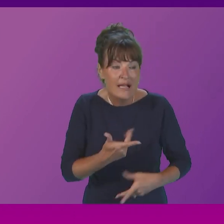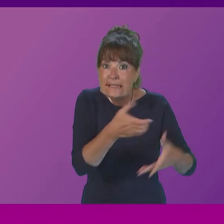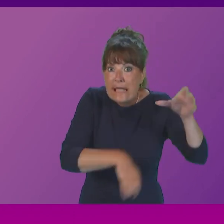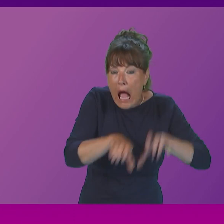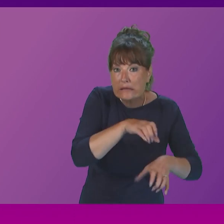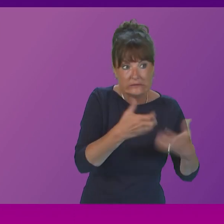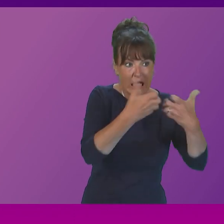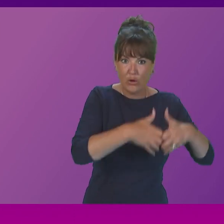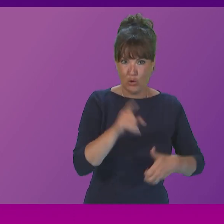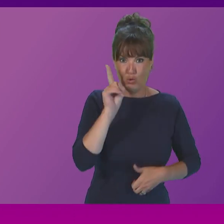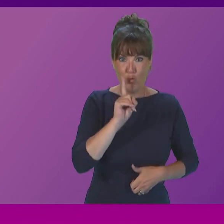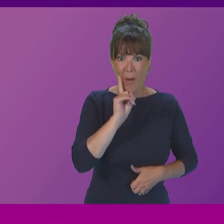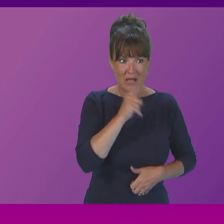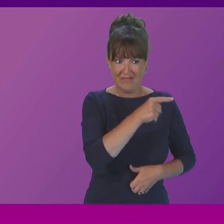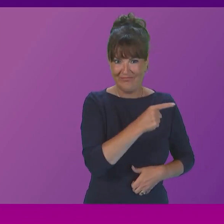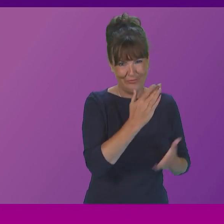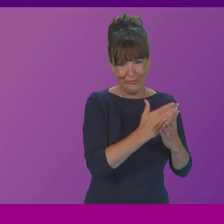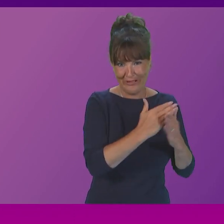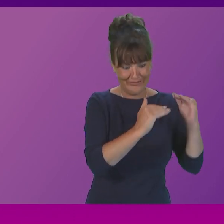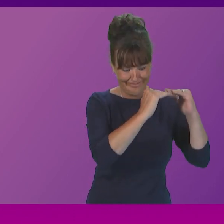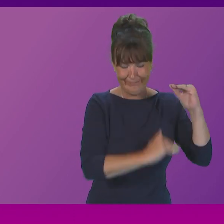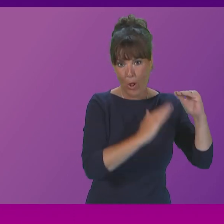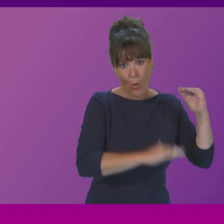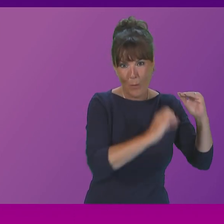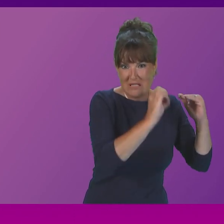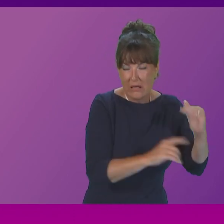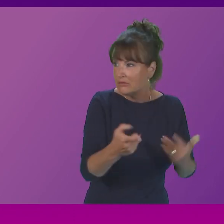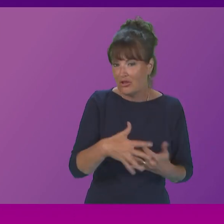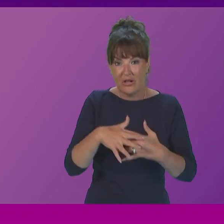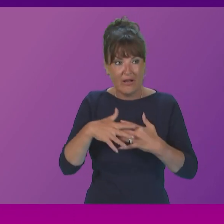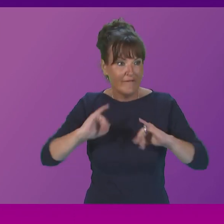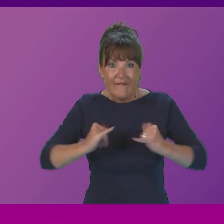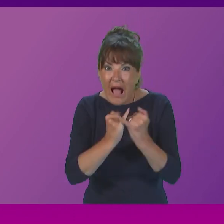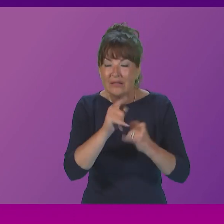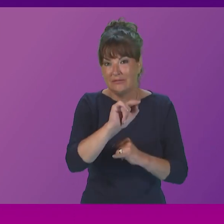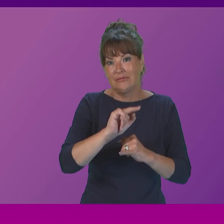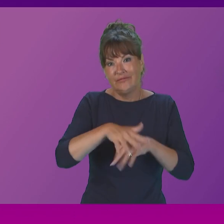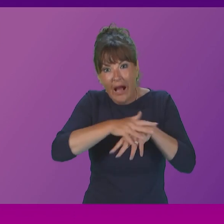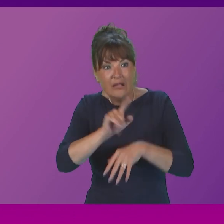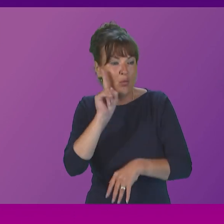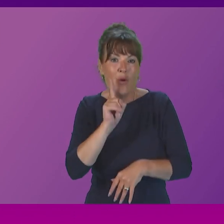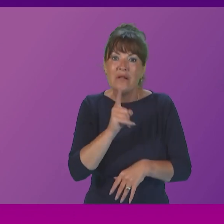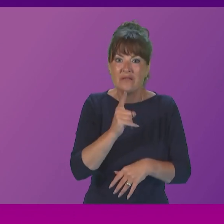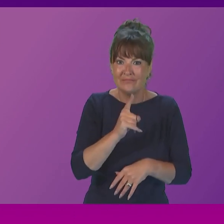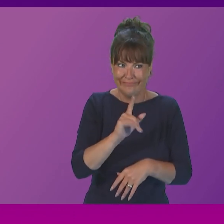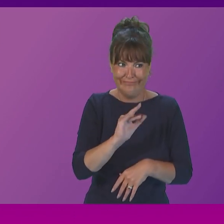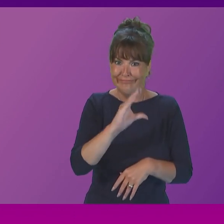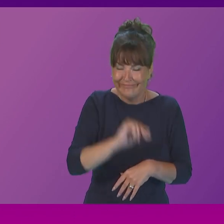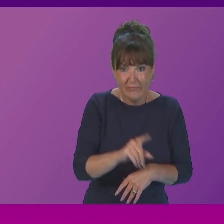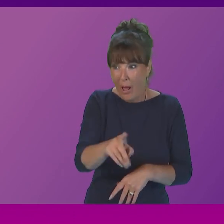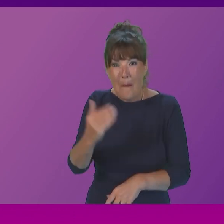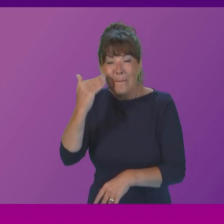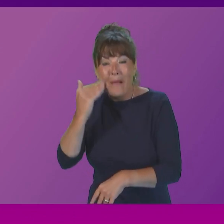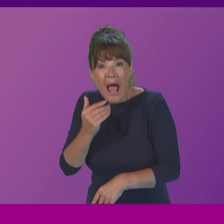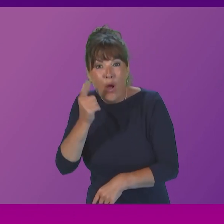science, technology, engineering, mathematics, violence against women and girls, the issue of black women's maternal health,